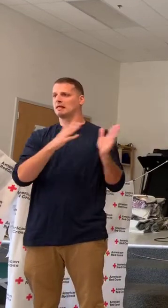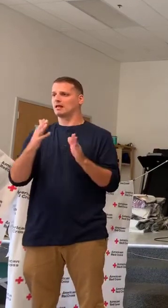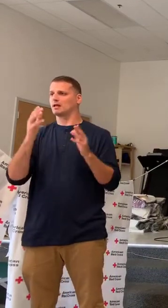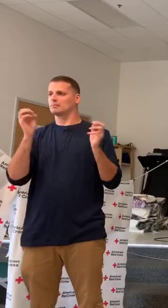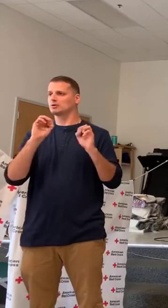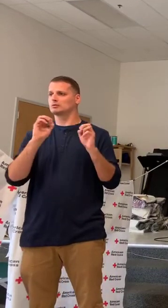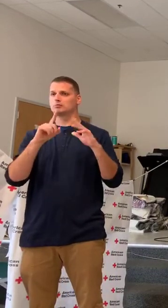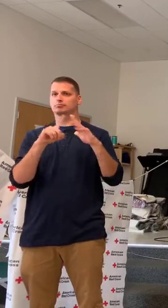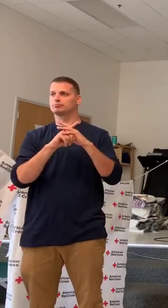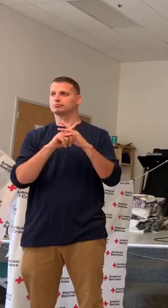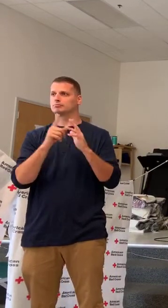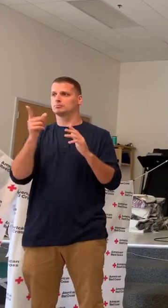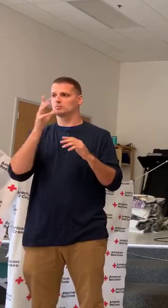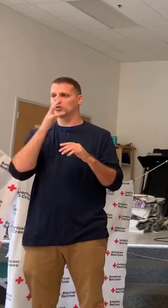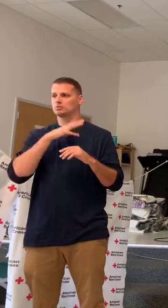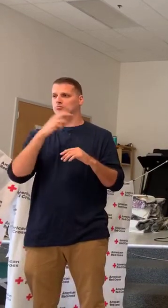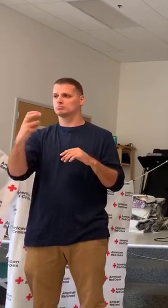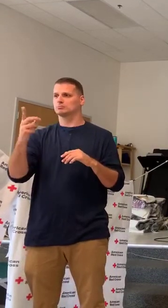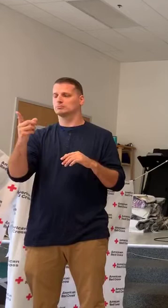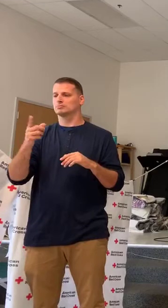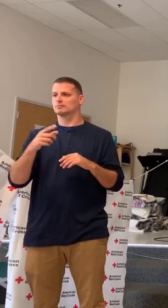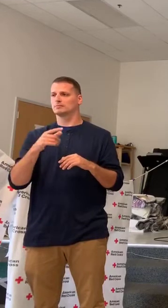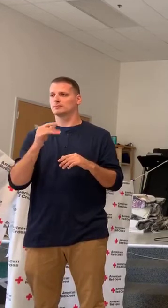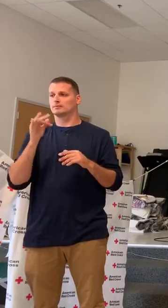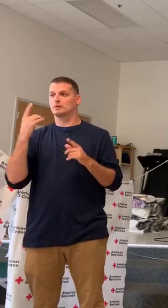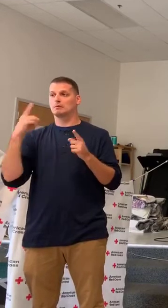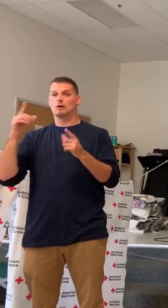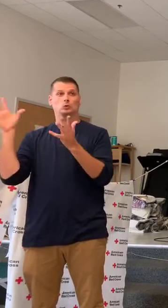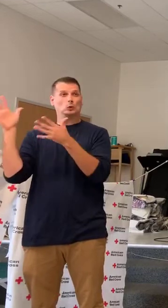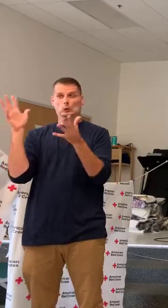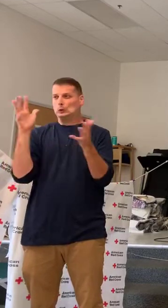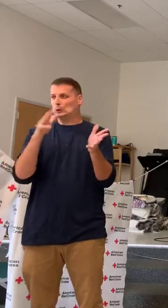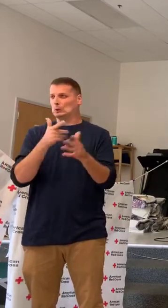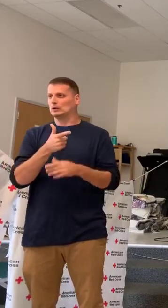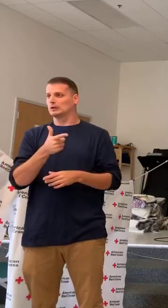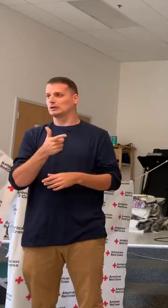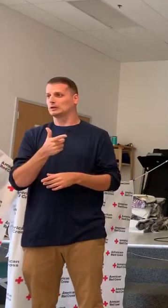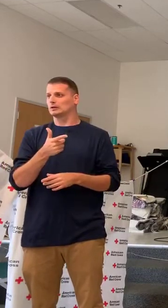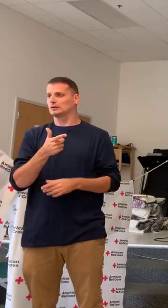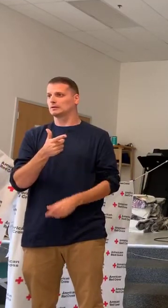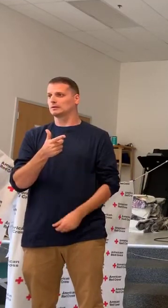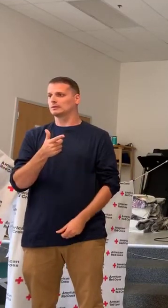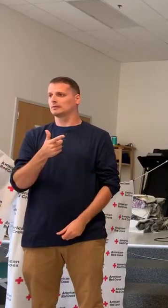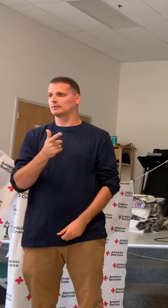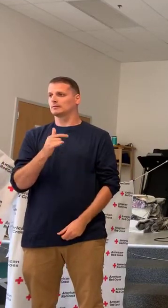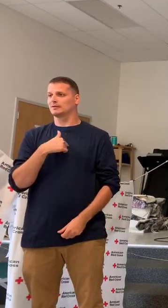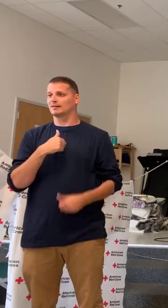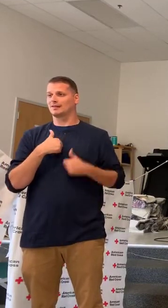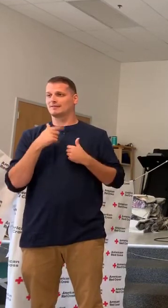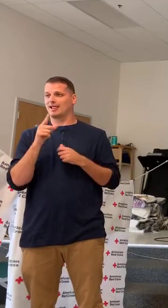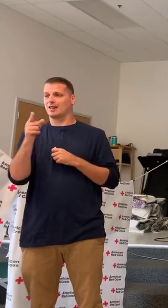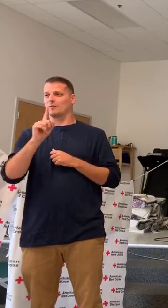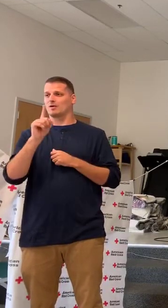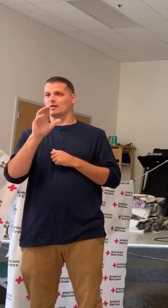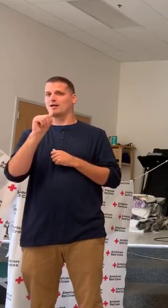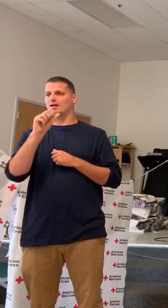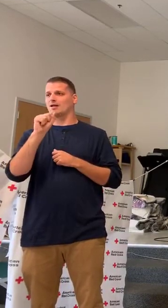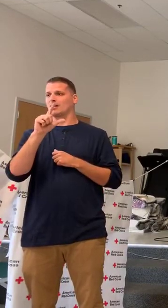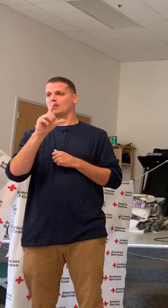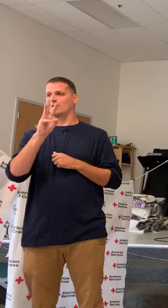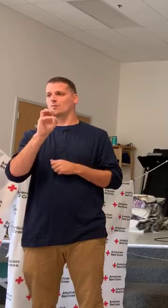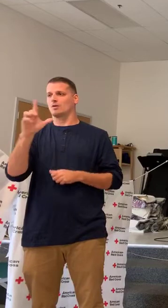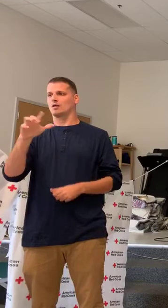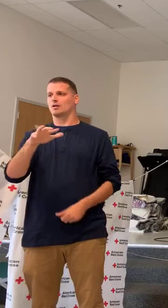where we get, for instance, high winds or when these fires pick up? I live back in Caswell, we have 1 road,